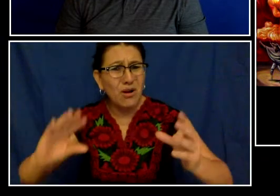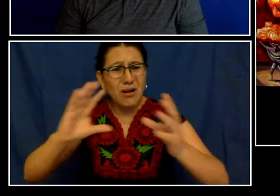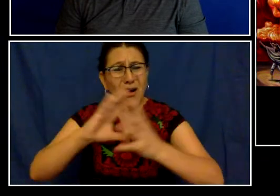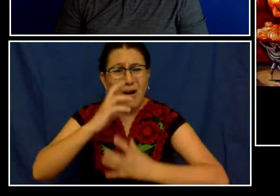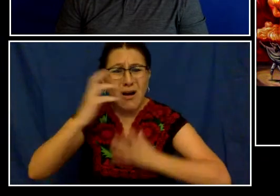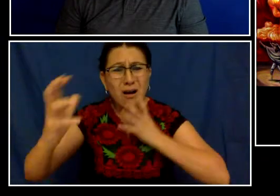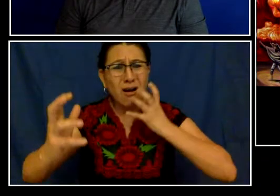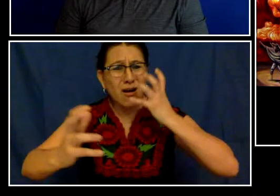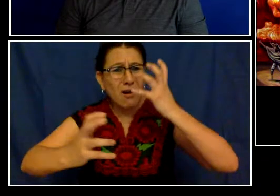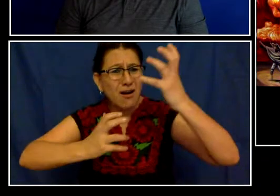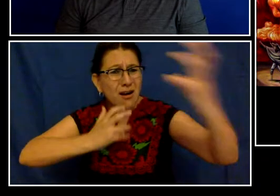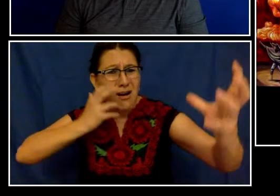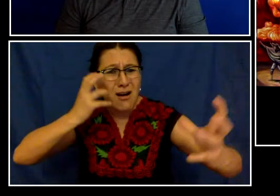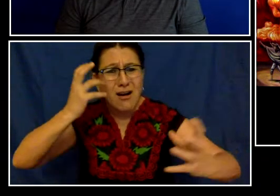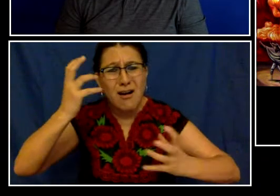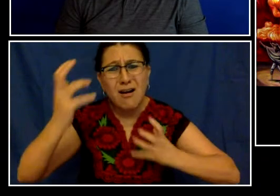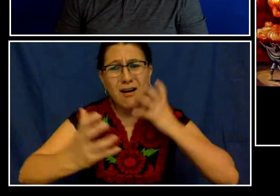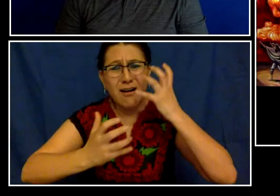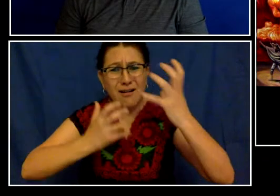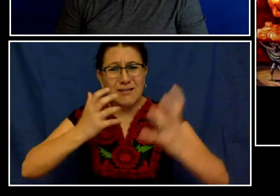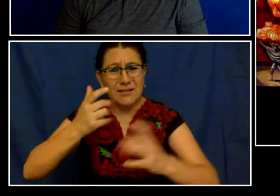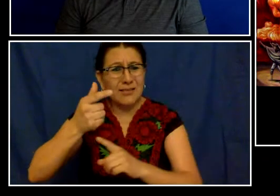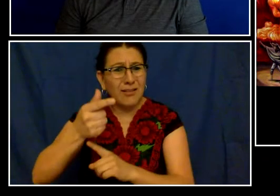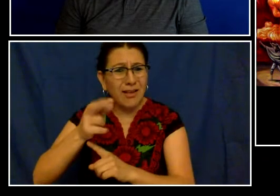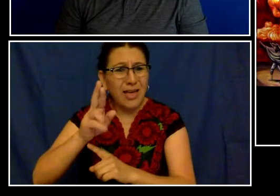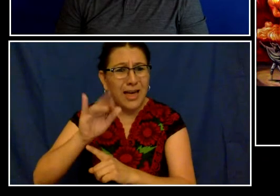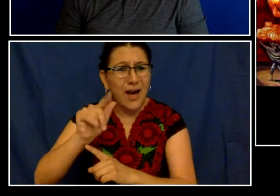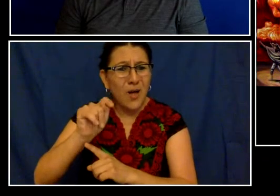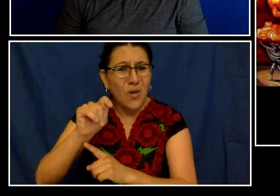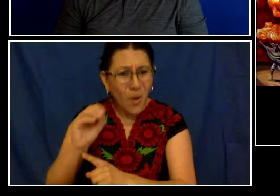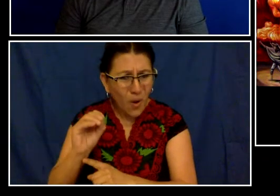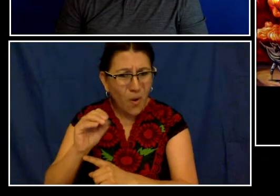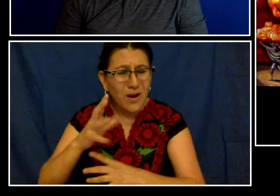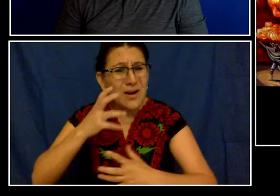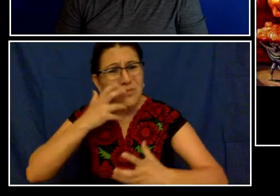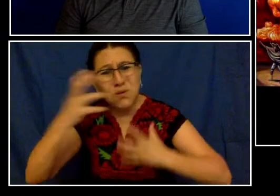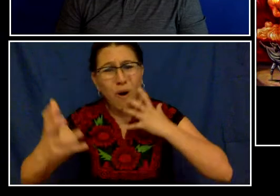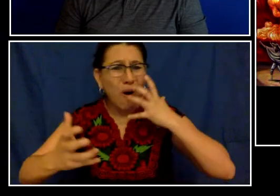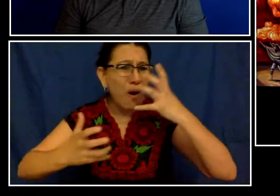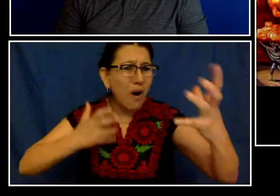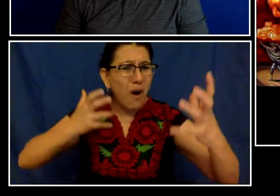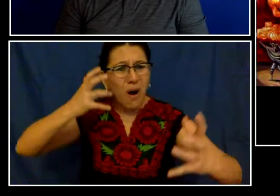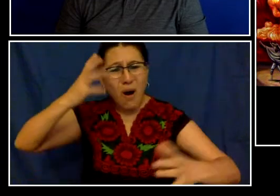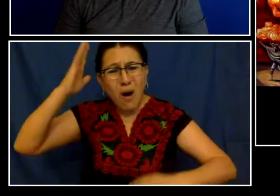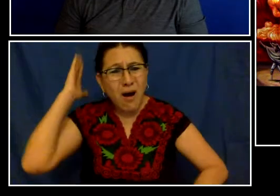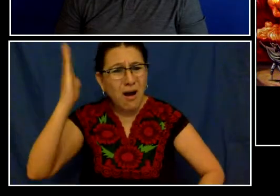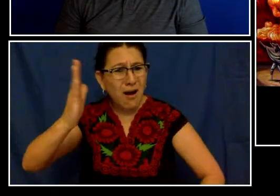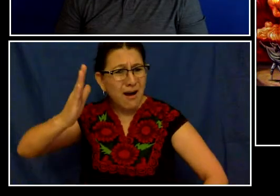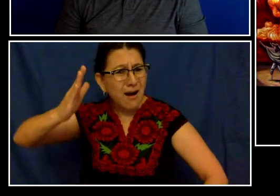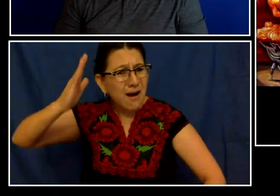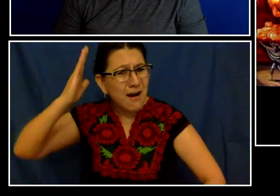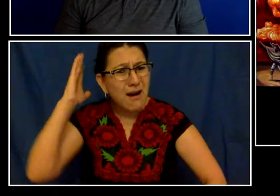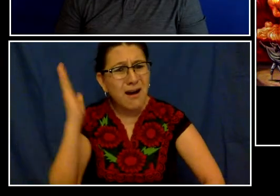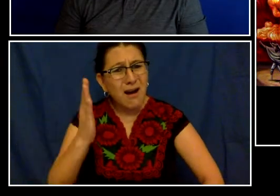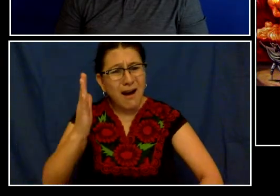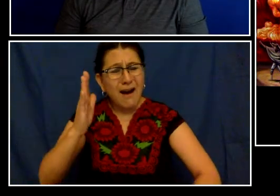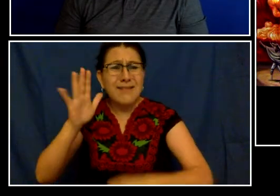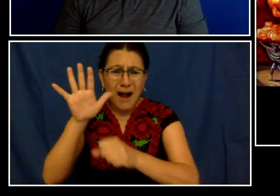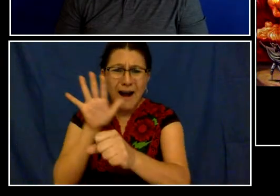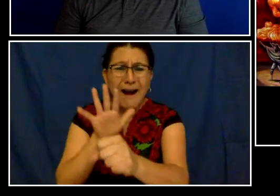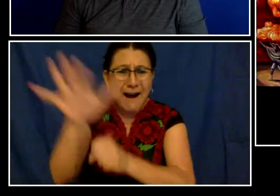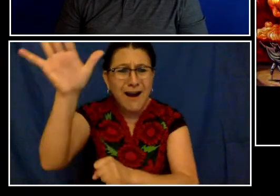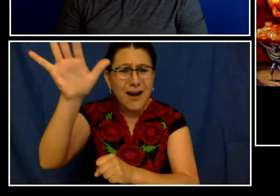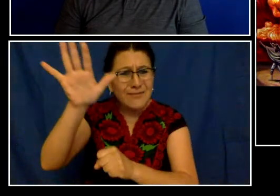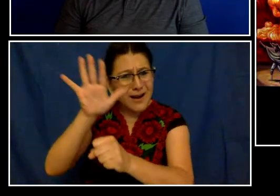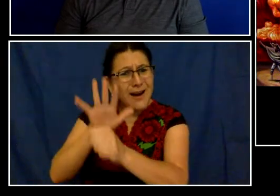speech telling his story, telling the story of the cries of Dolores, telling the stories of the suffering